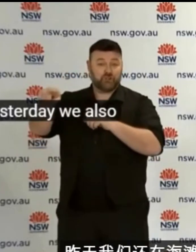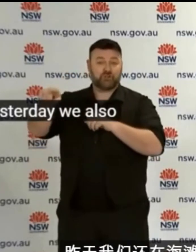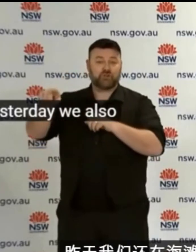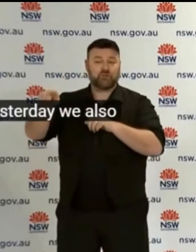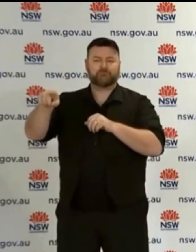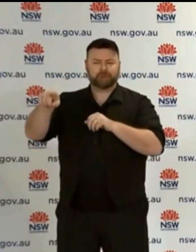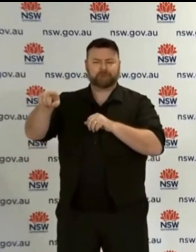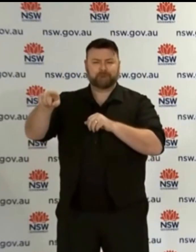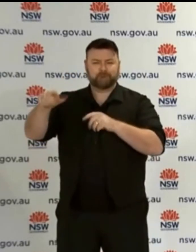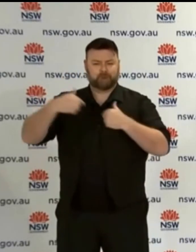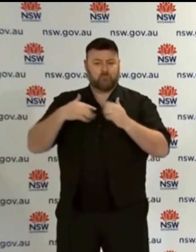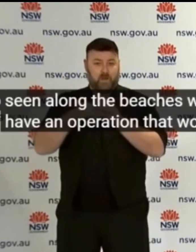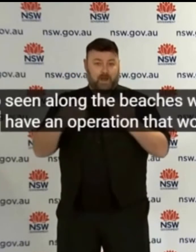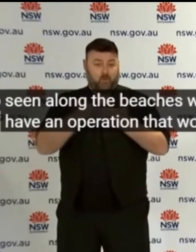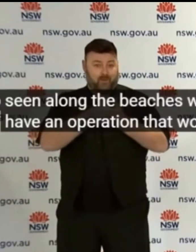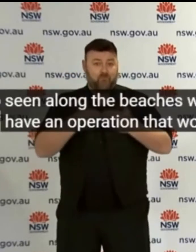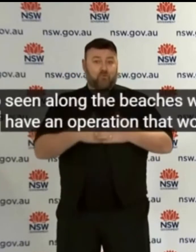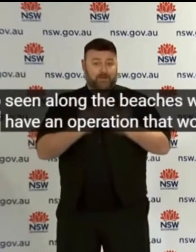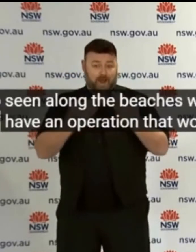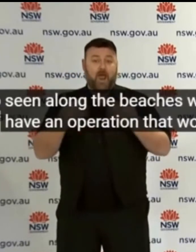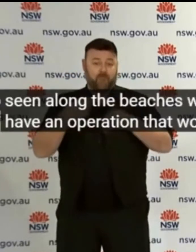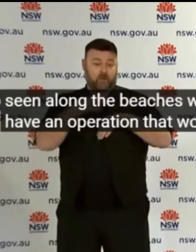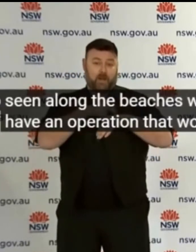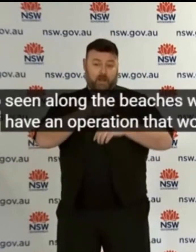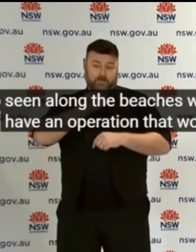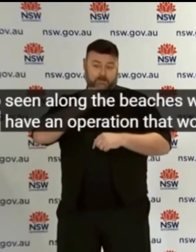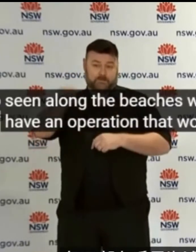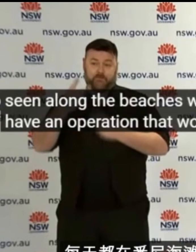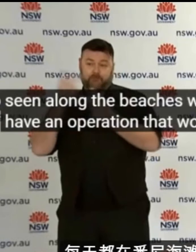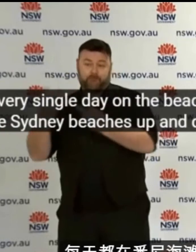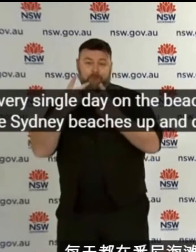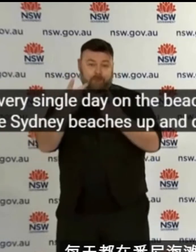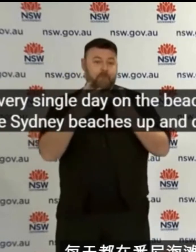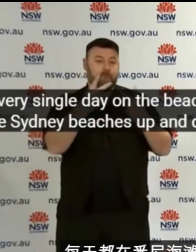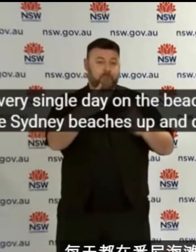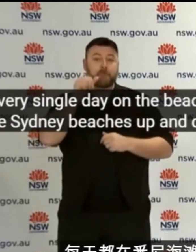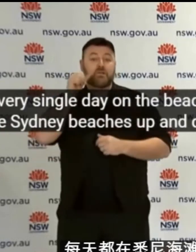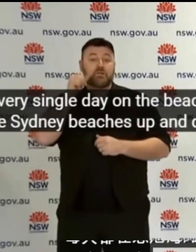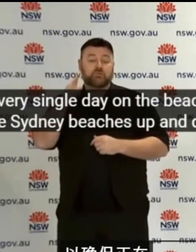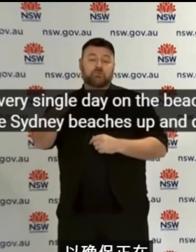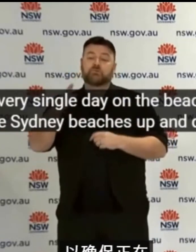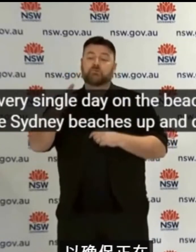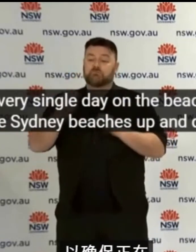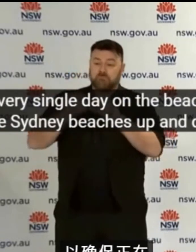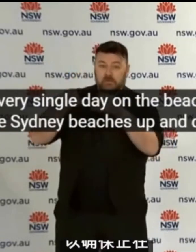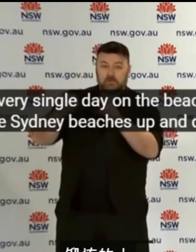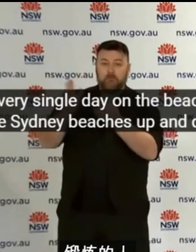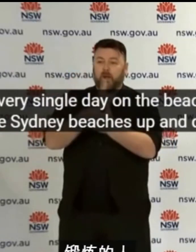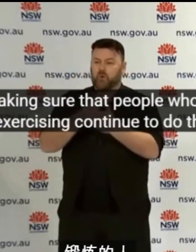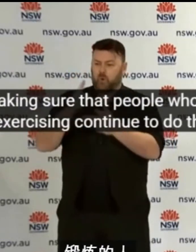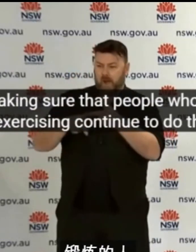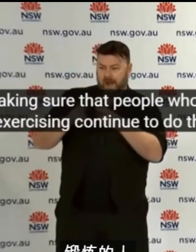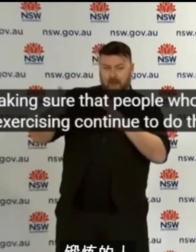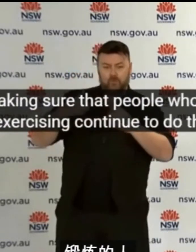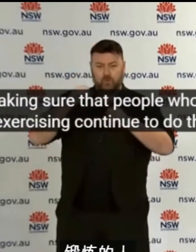that works every single day on the beaches, the Sydney beaches, up and down, making sure that people who are exercising continue